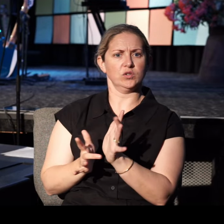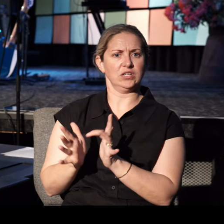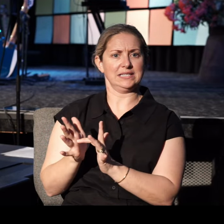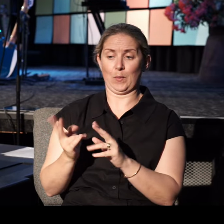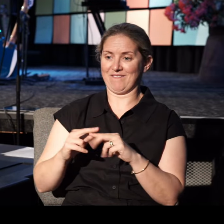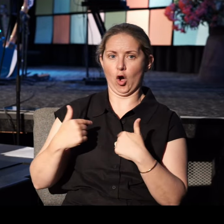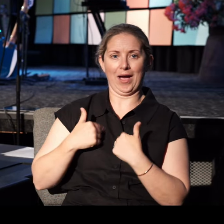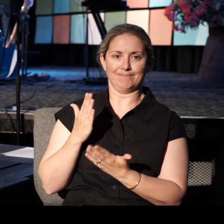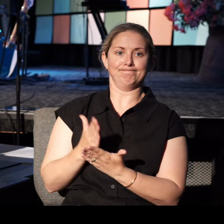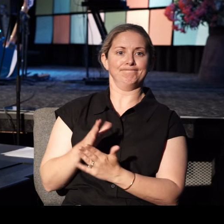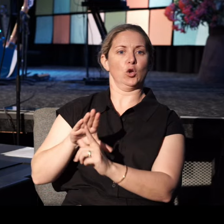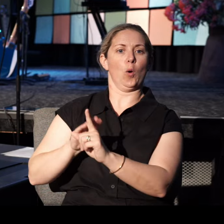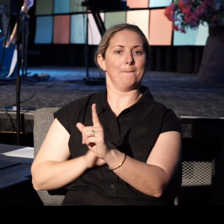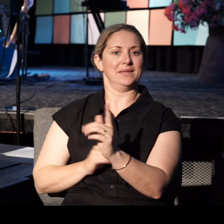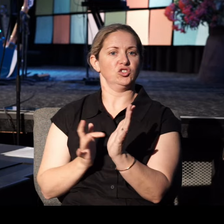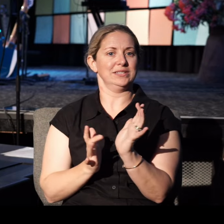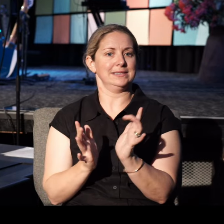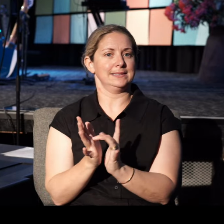children of the Father.